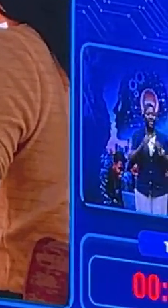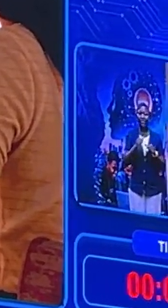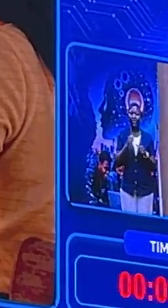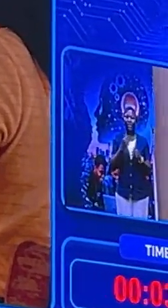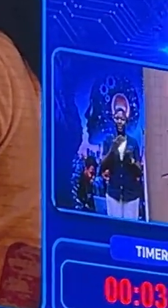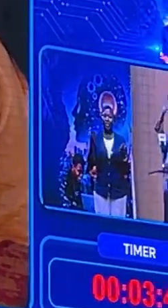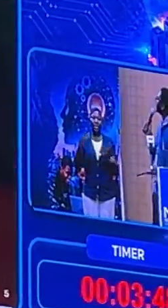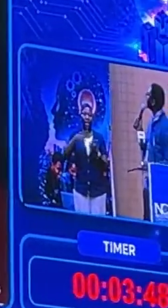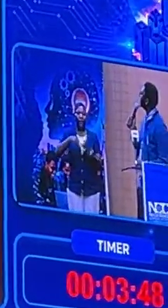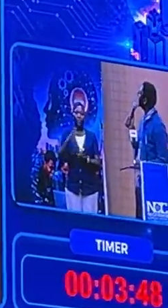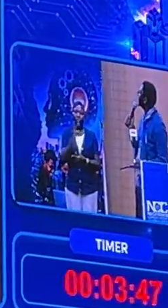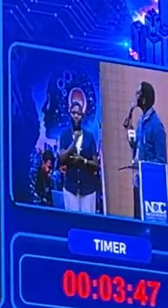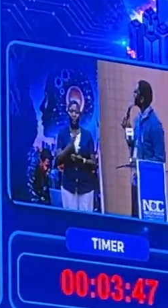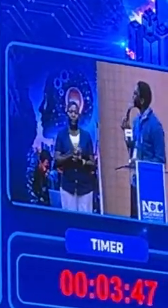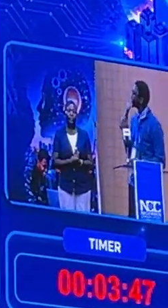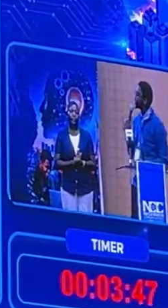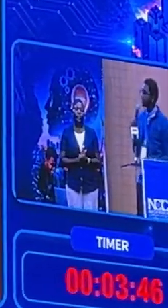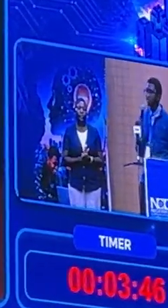on.